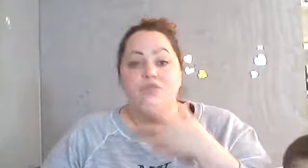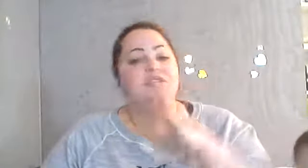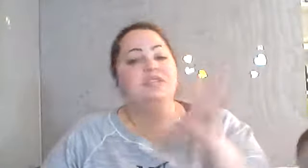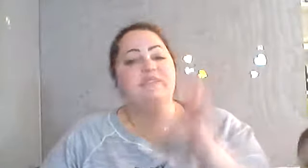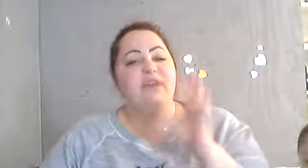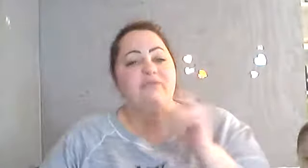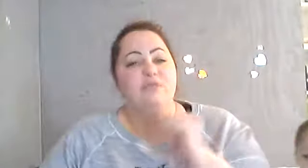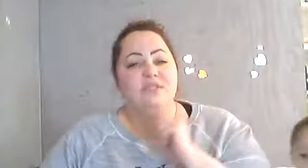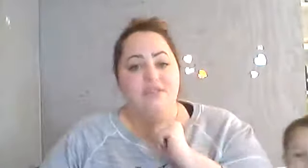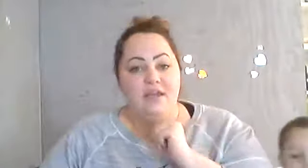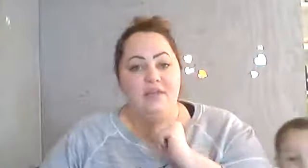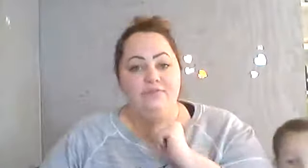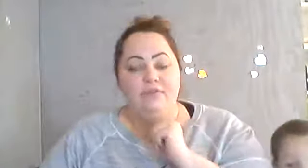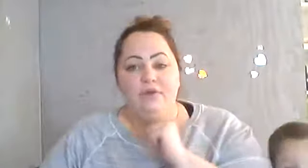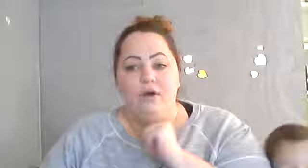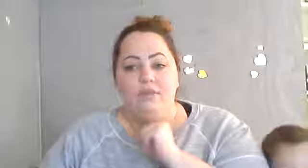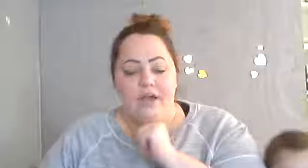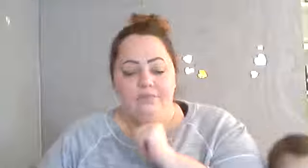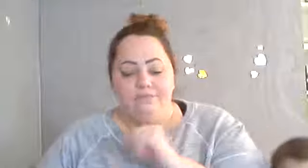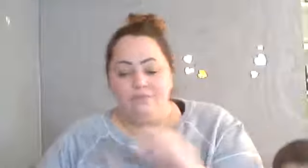it just keeps everyone safe and all of that.